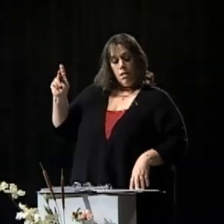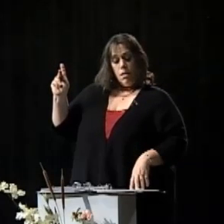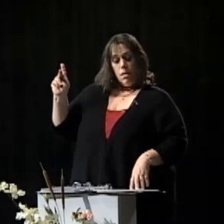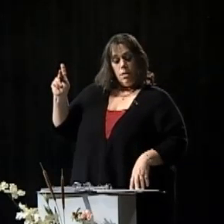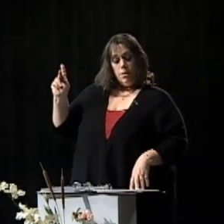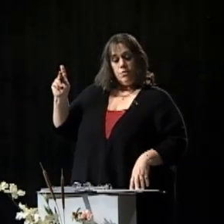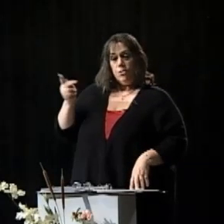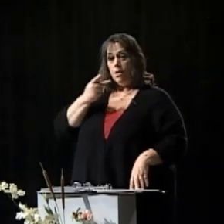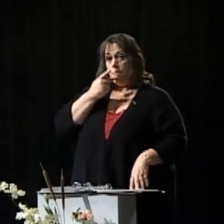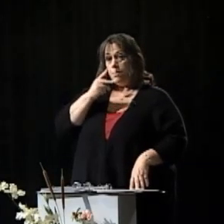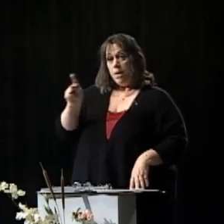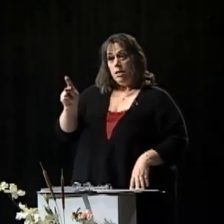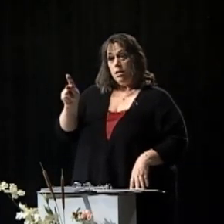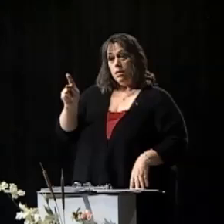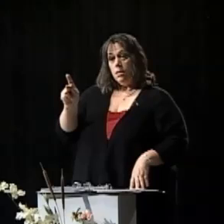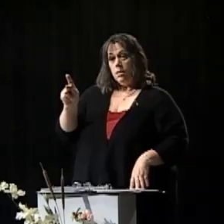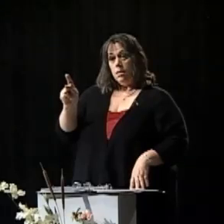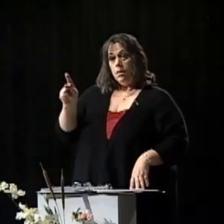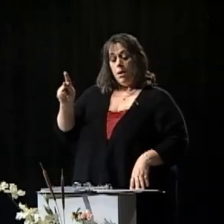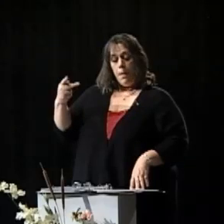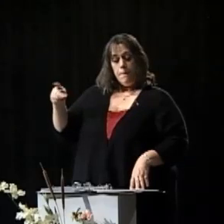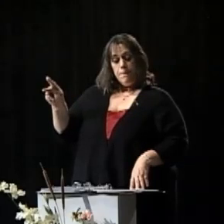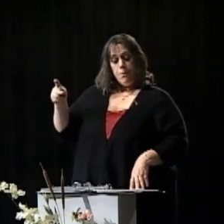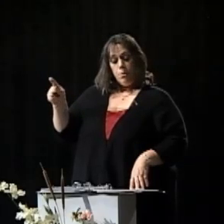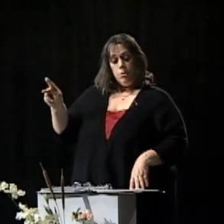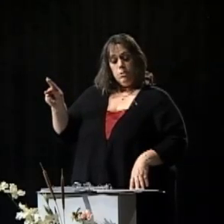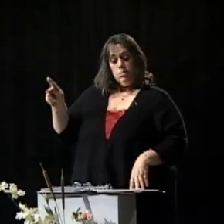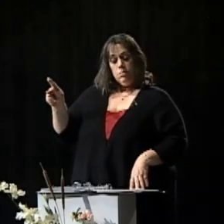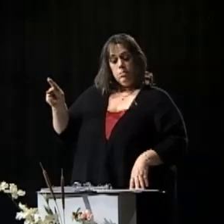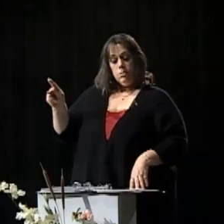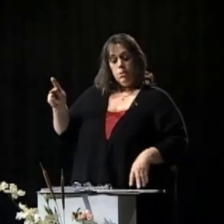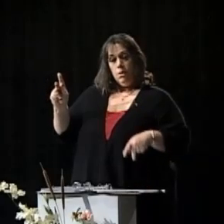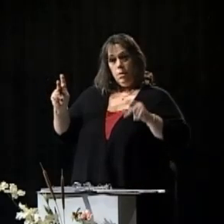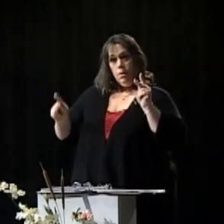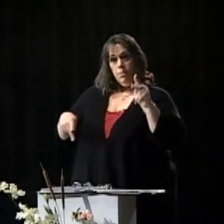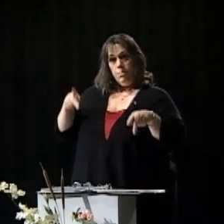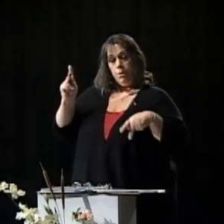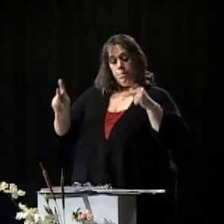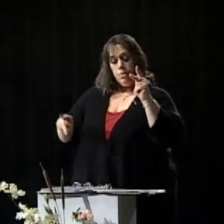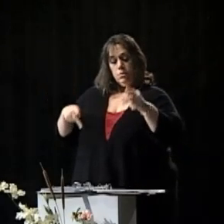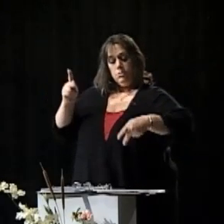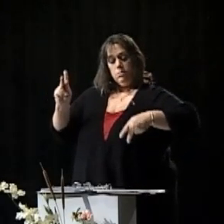it is pink, purple, people,